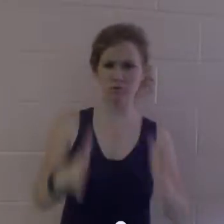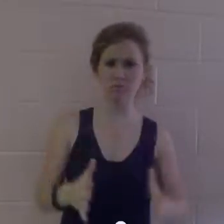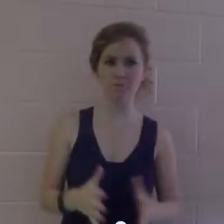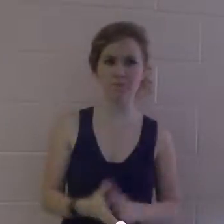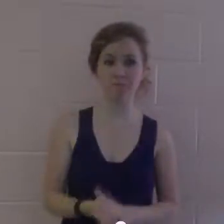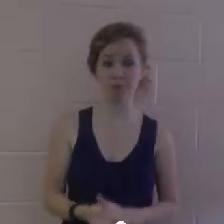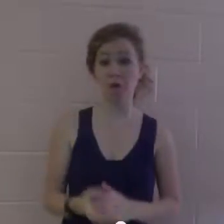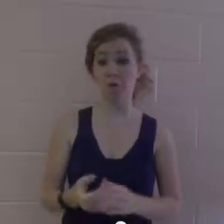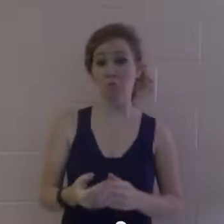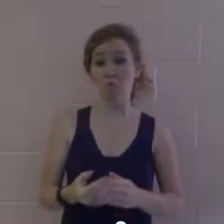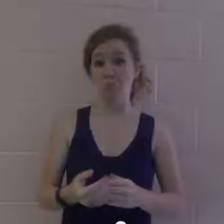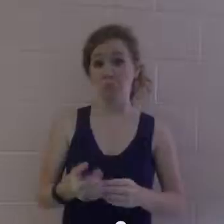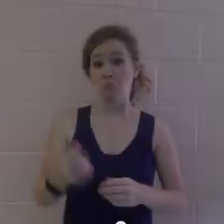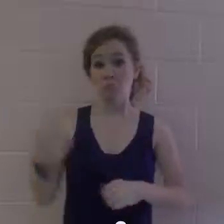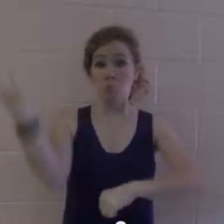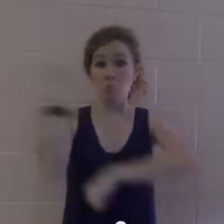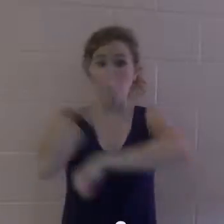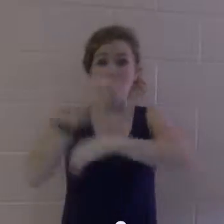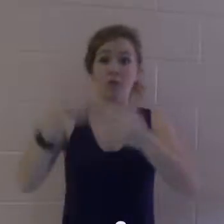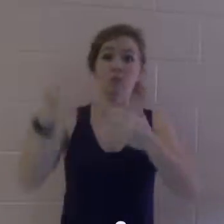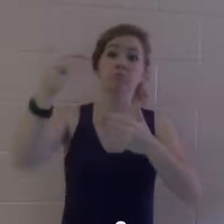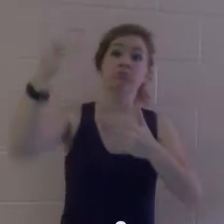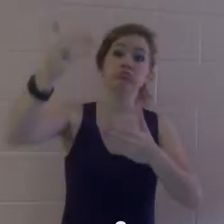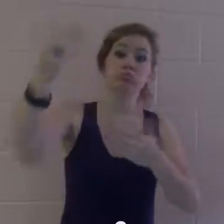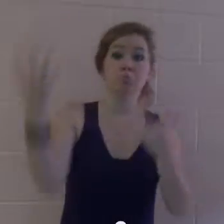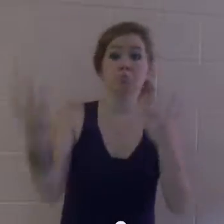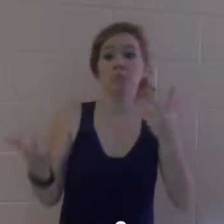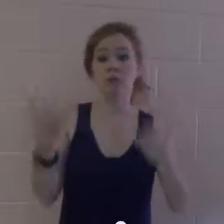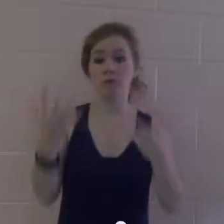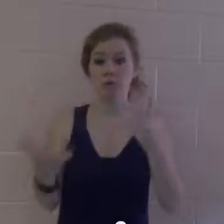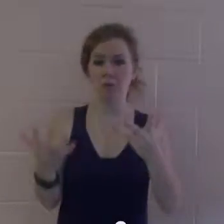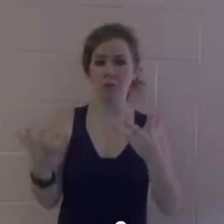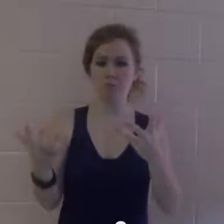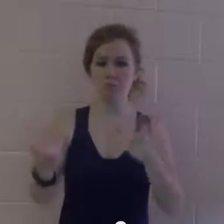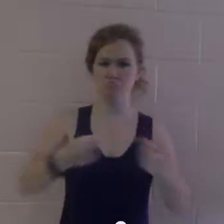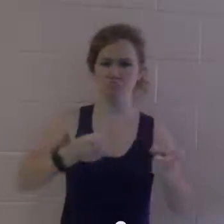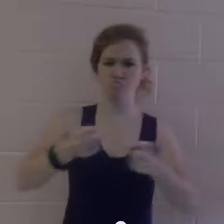Also the strong father and leader of the group